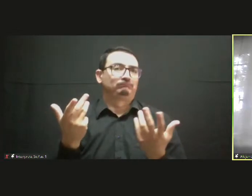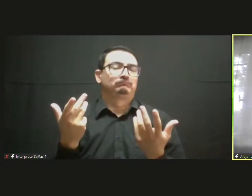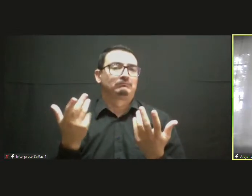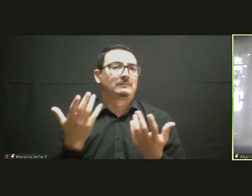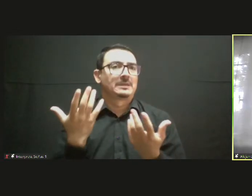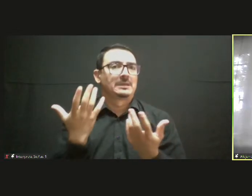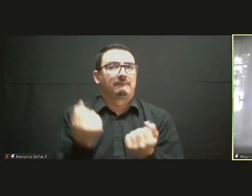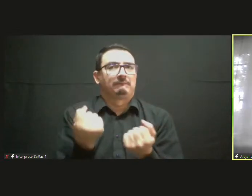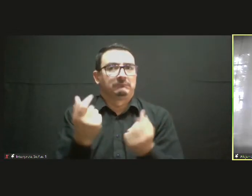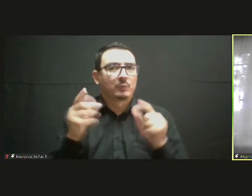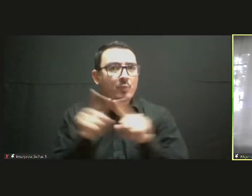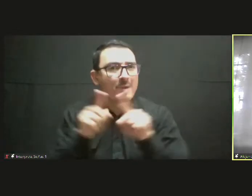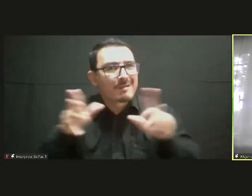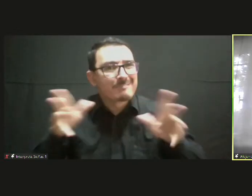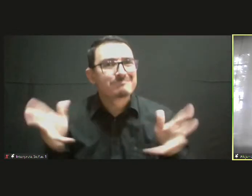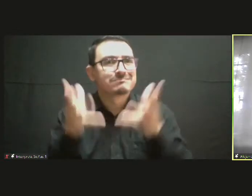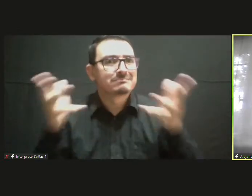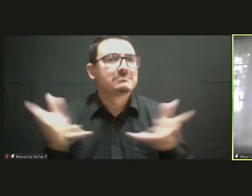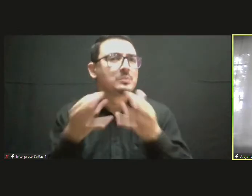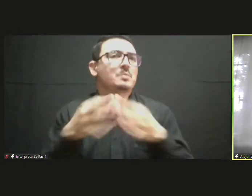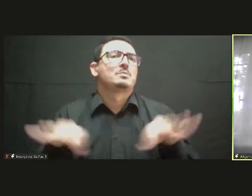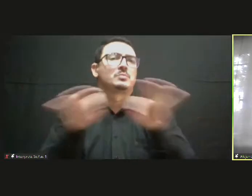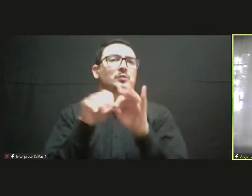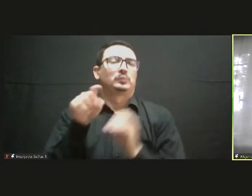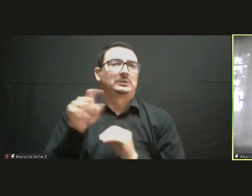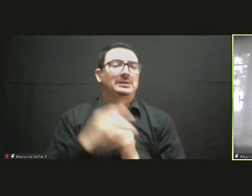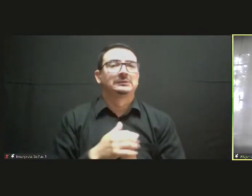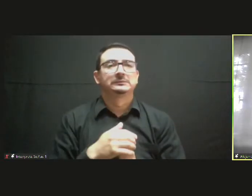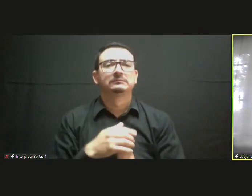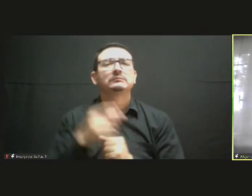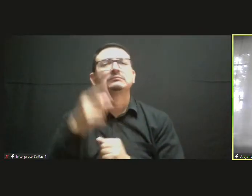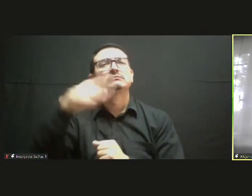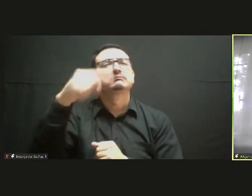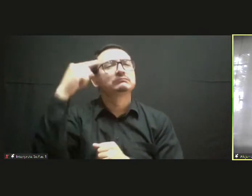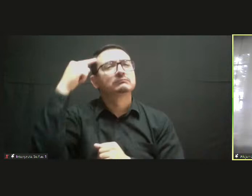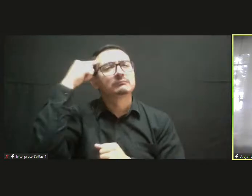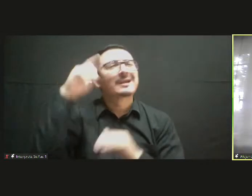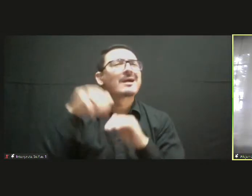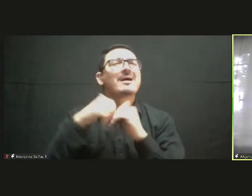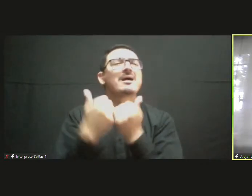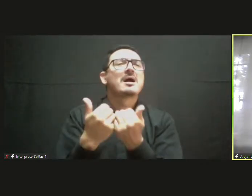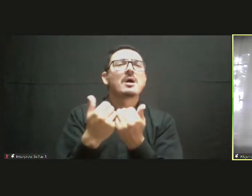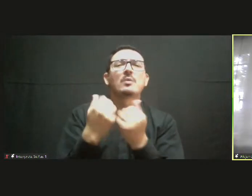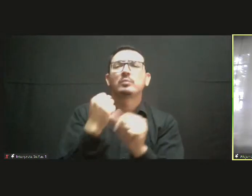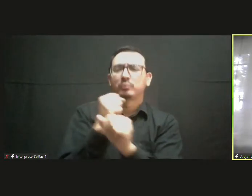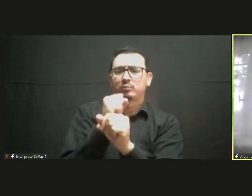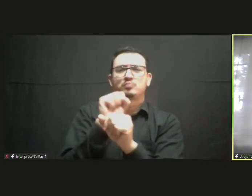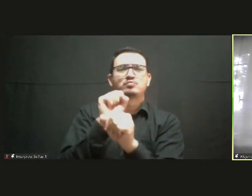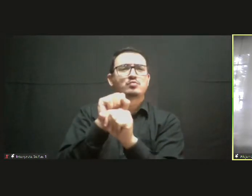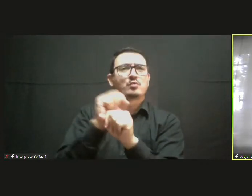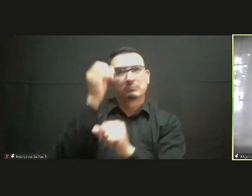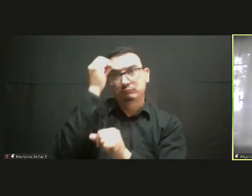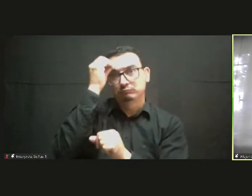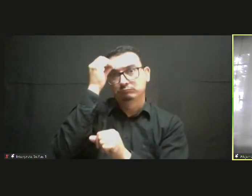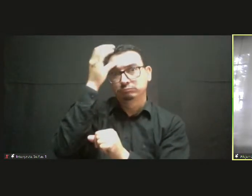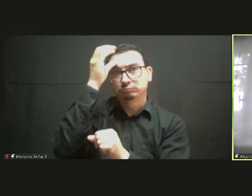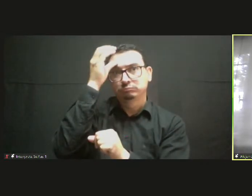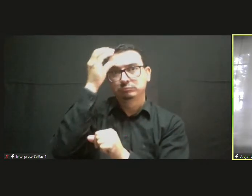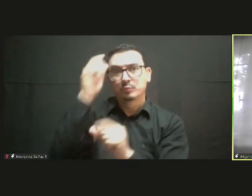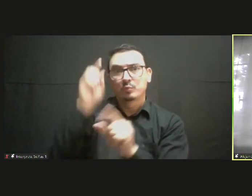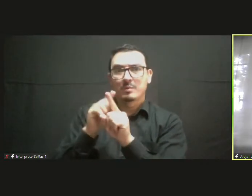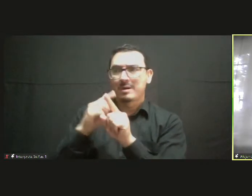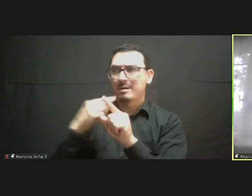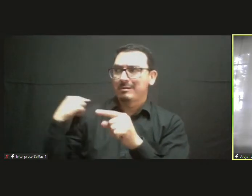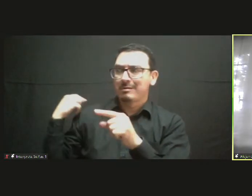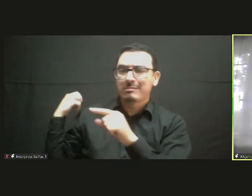collective well-being, providing to Indigenous women with the skill they need to access different